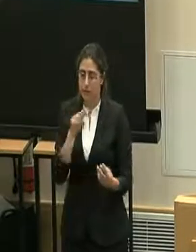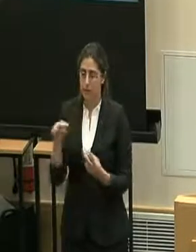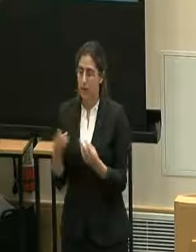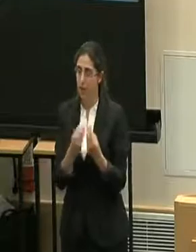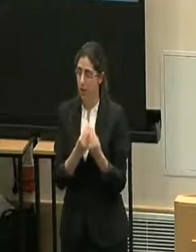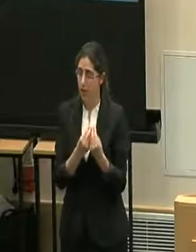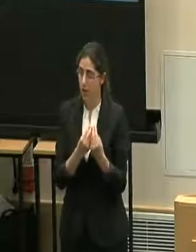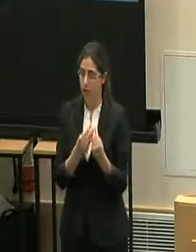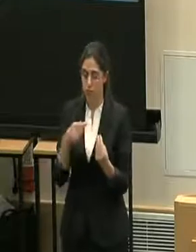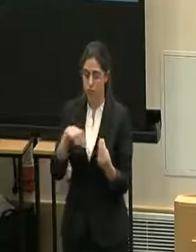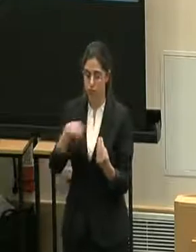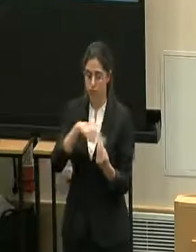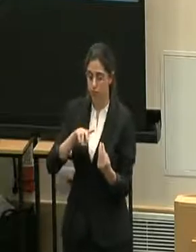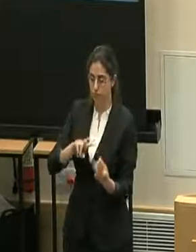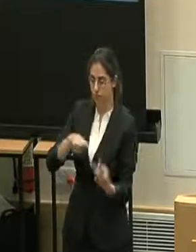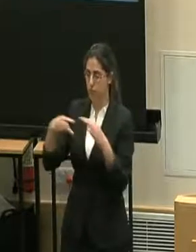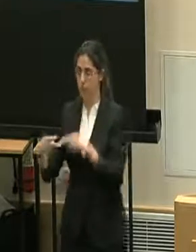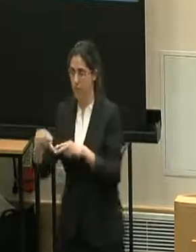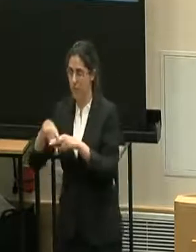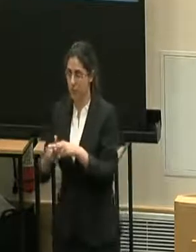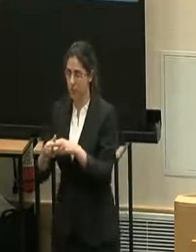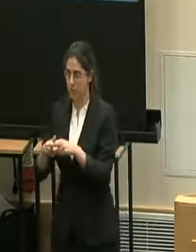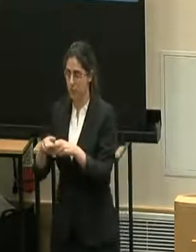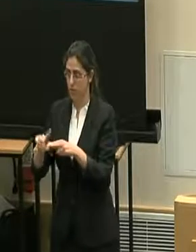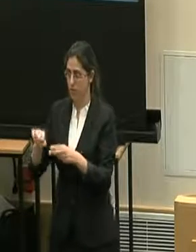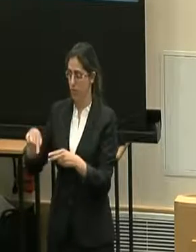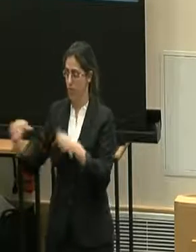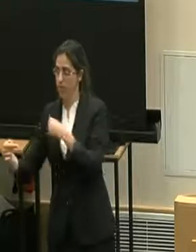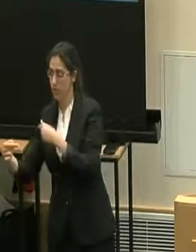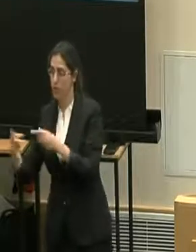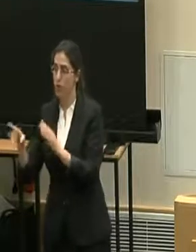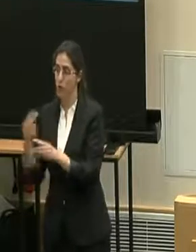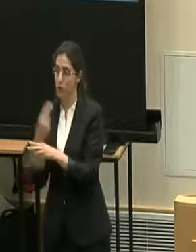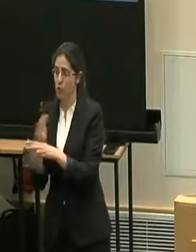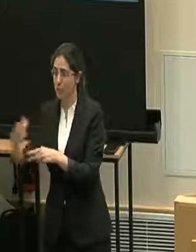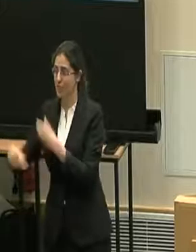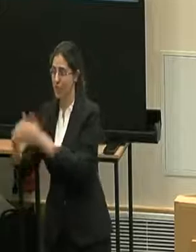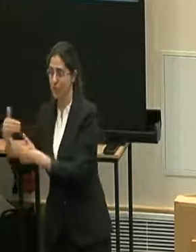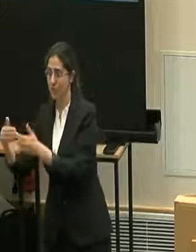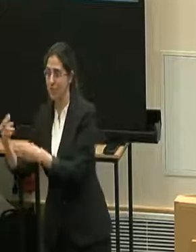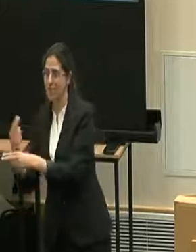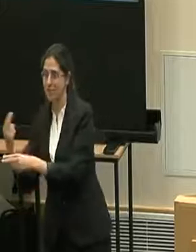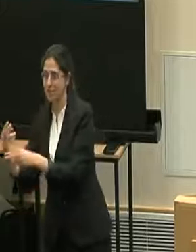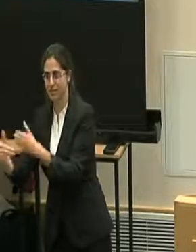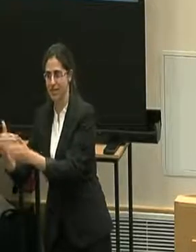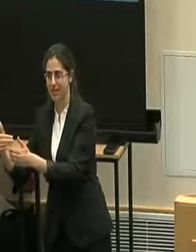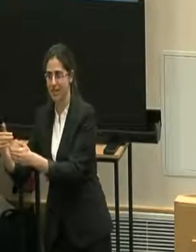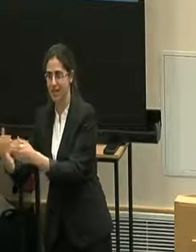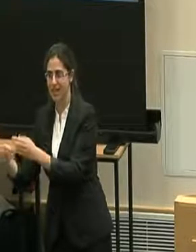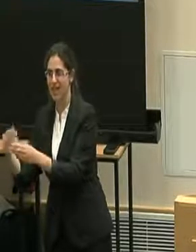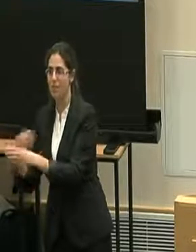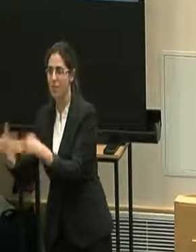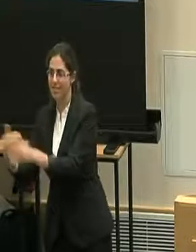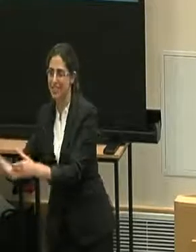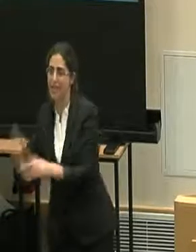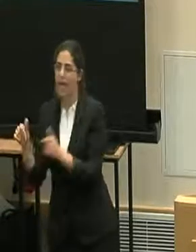as instruments onto processes, onto administrative arrangements, and put the